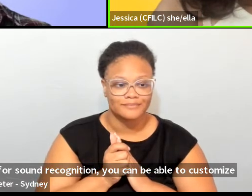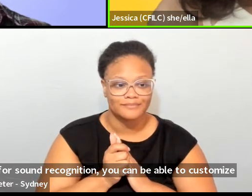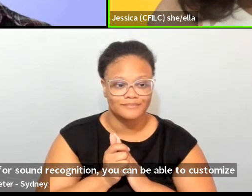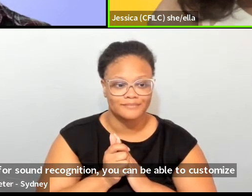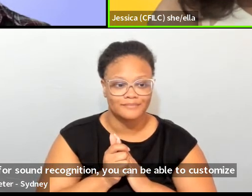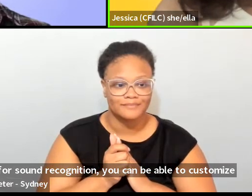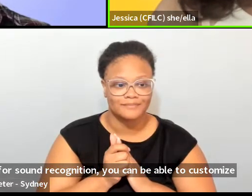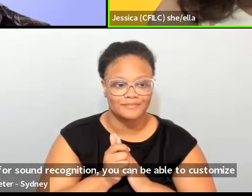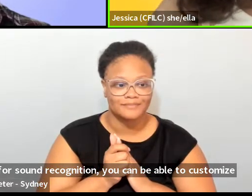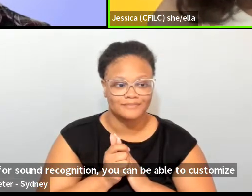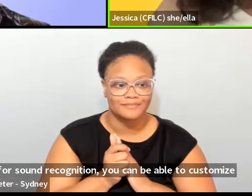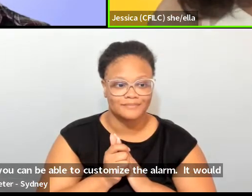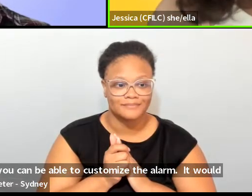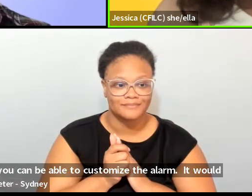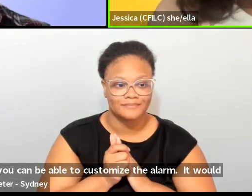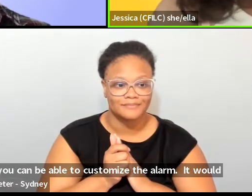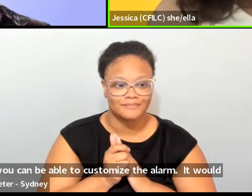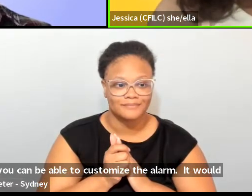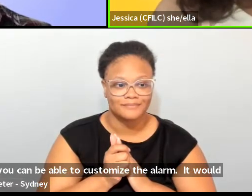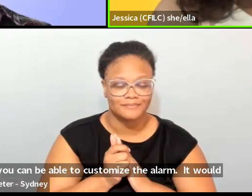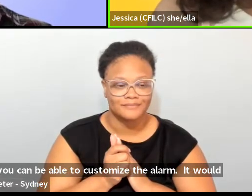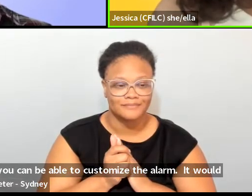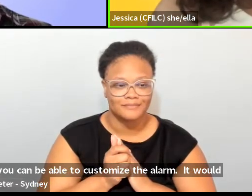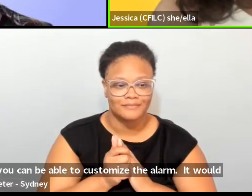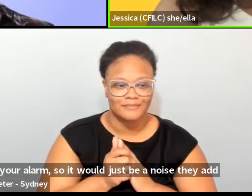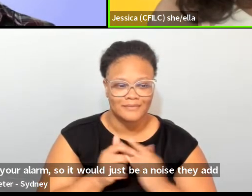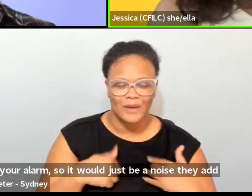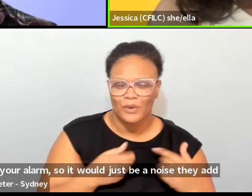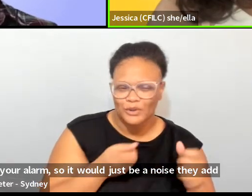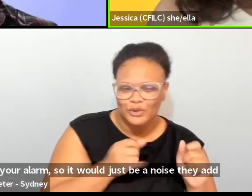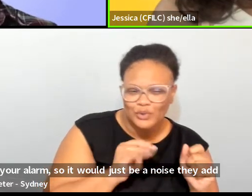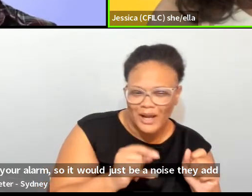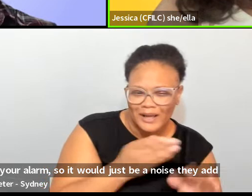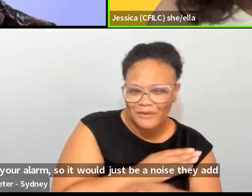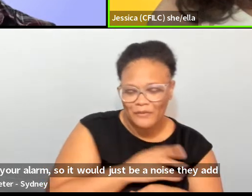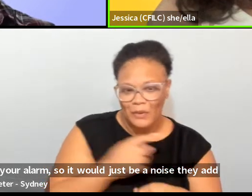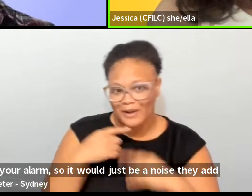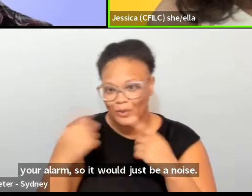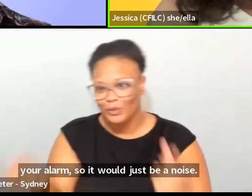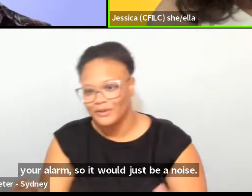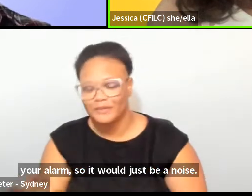Alert. Important. Sorry, I just wanted to make sure I tried it before I spoke.